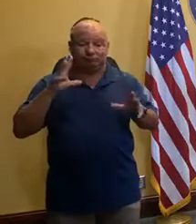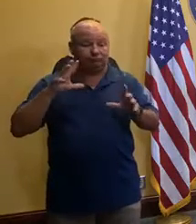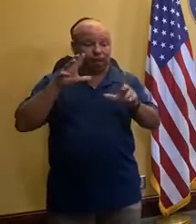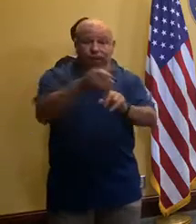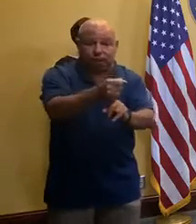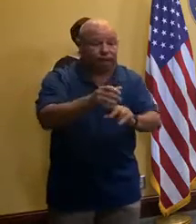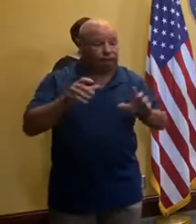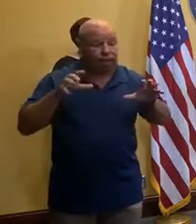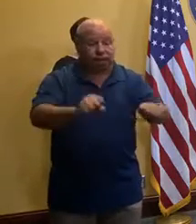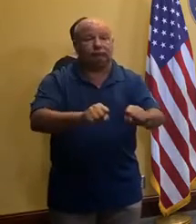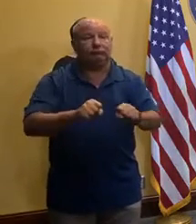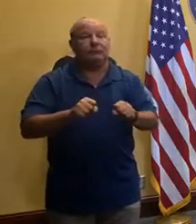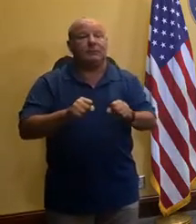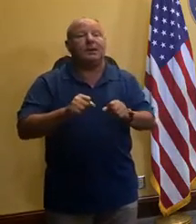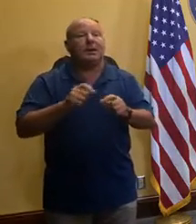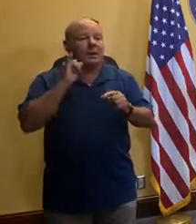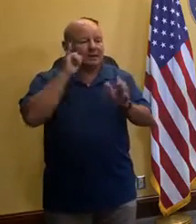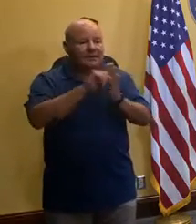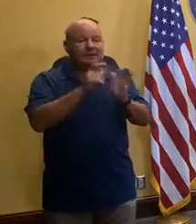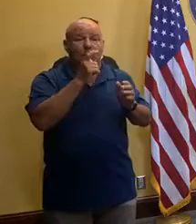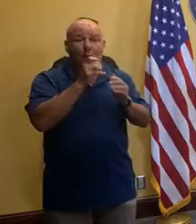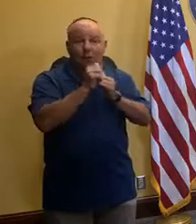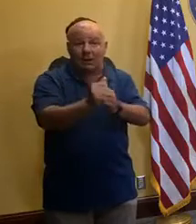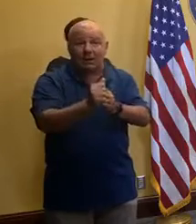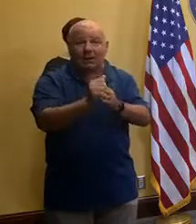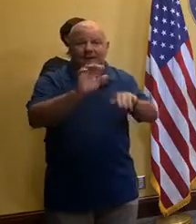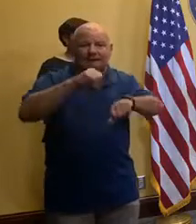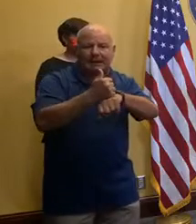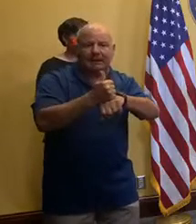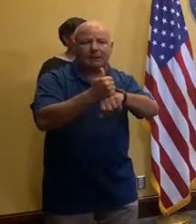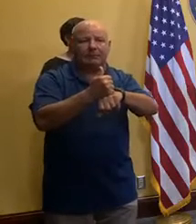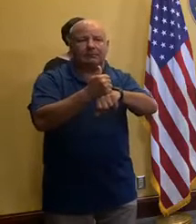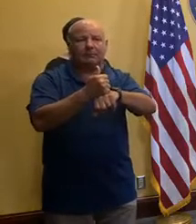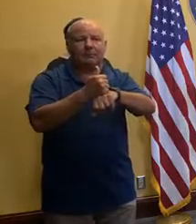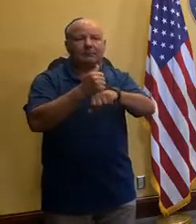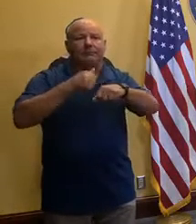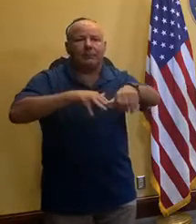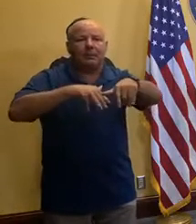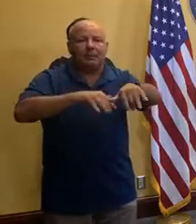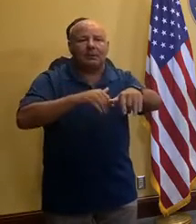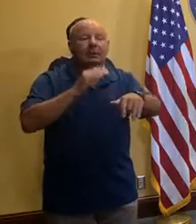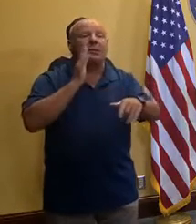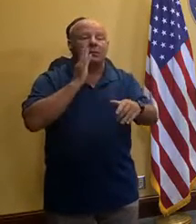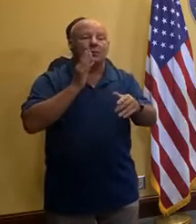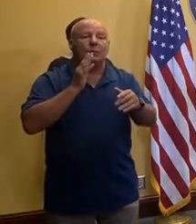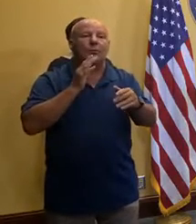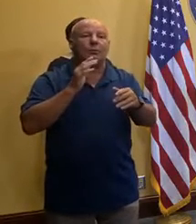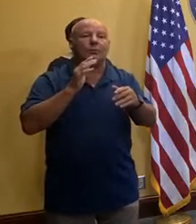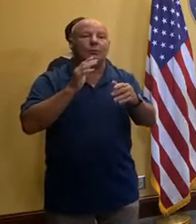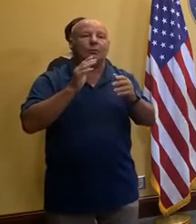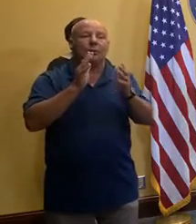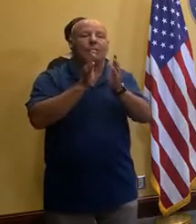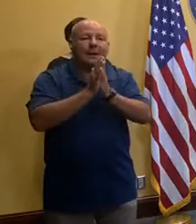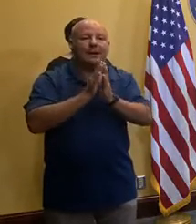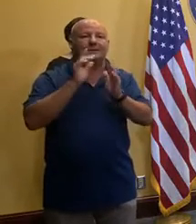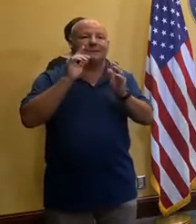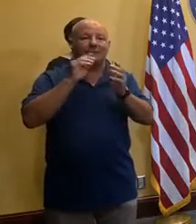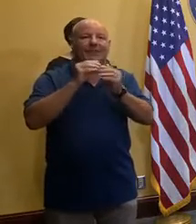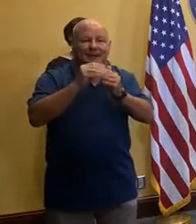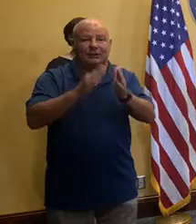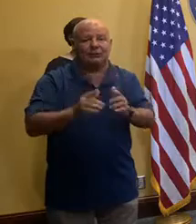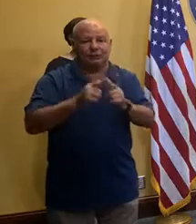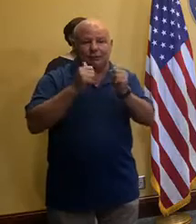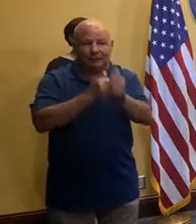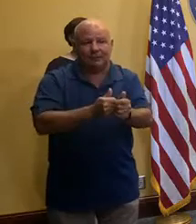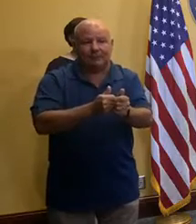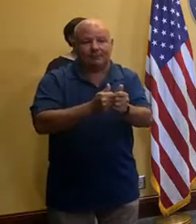will identify the leaders or informal leaders and ask you to comply with the Phase 2 guidelines. In the health climate